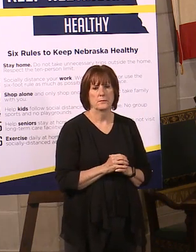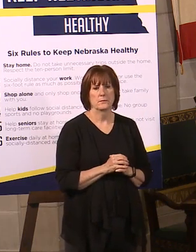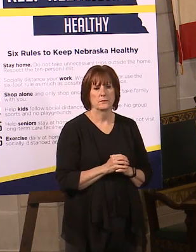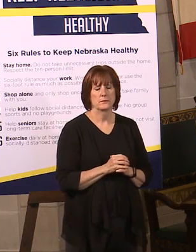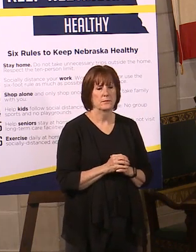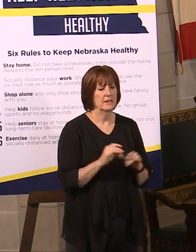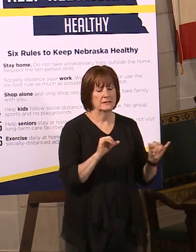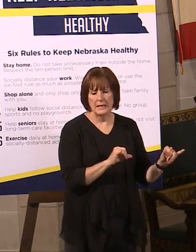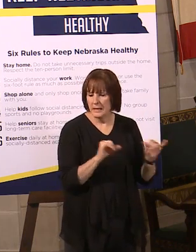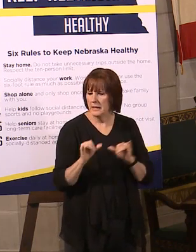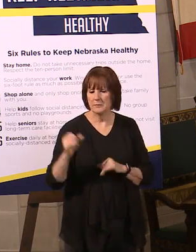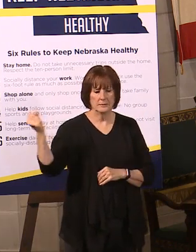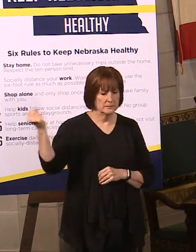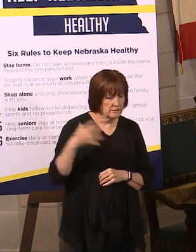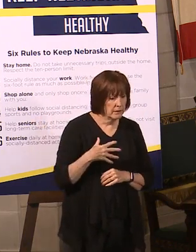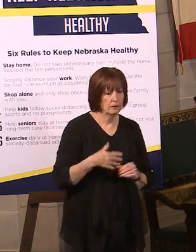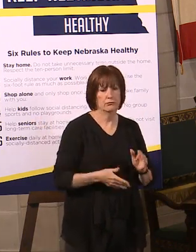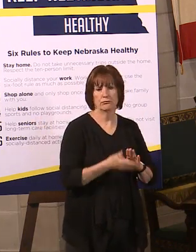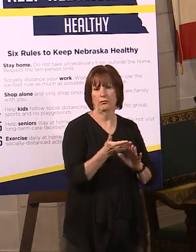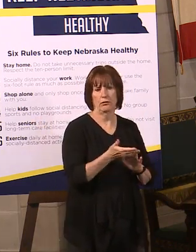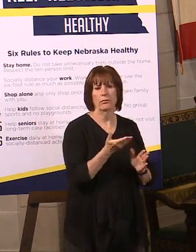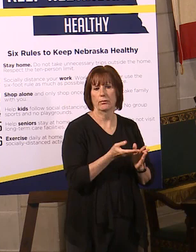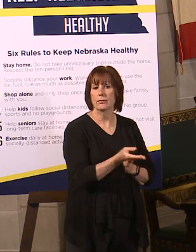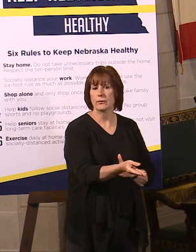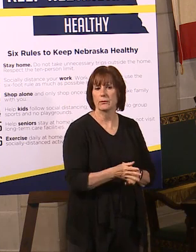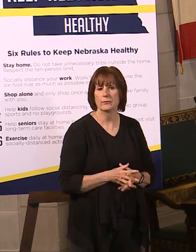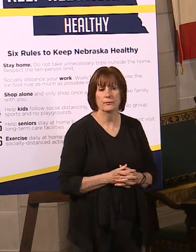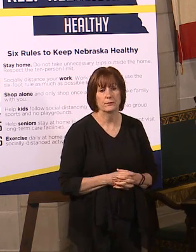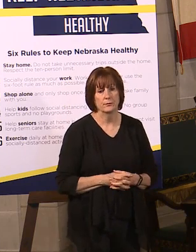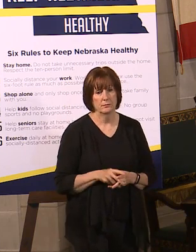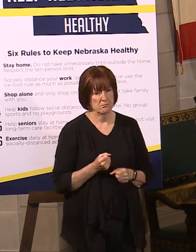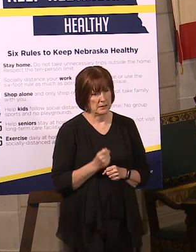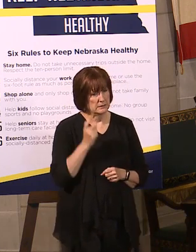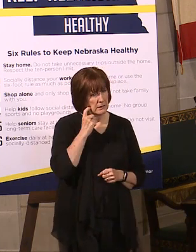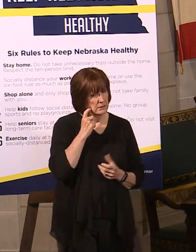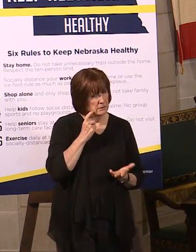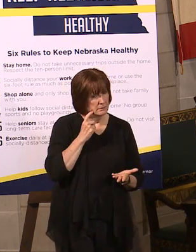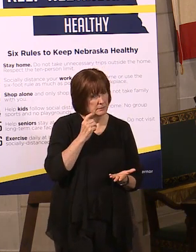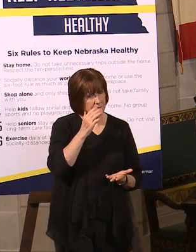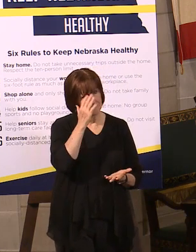viral media, they're sending it down, running it through the whole process. Does that make sense?